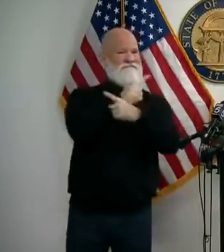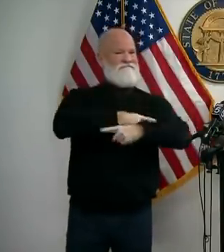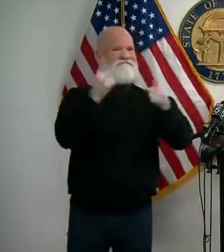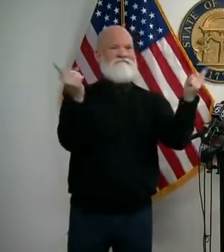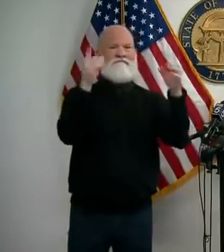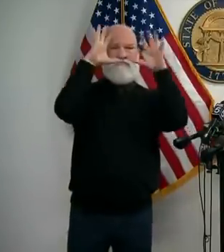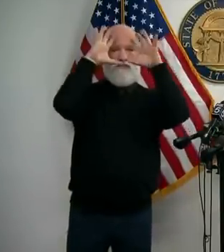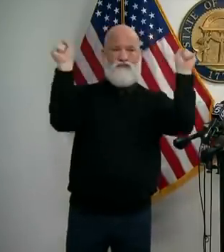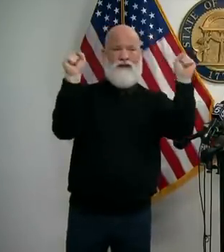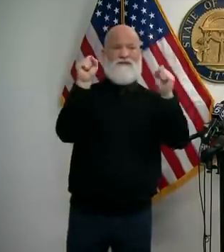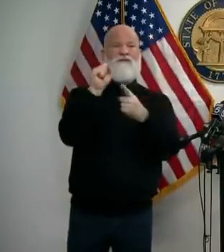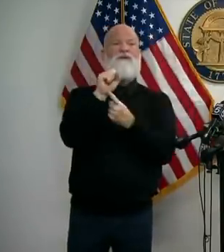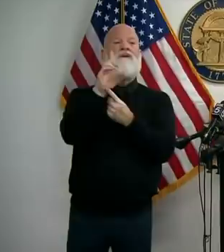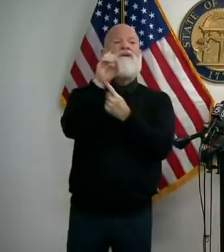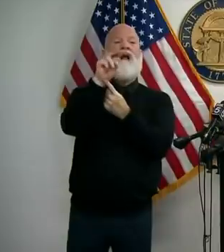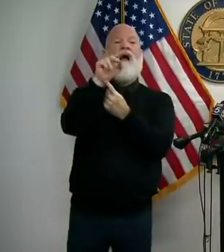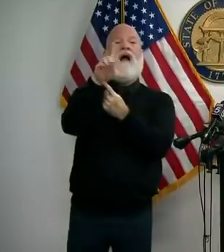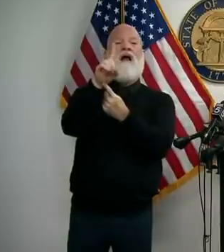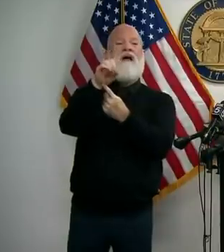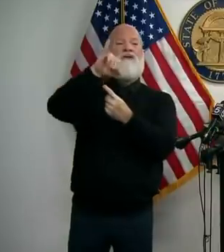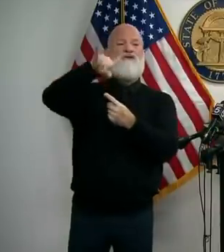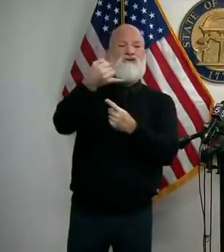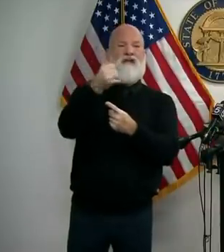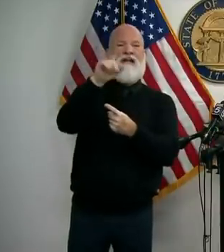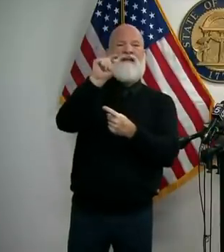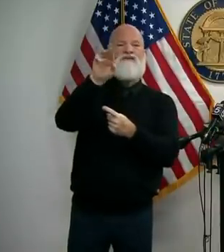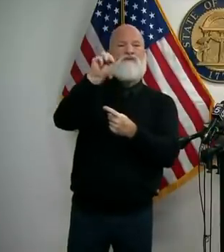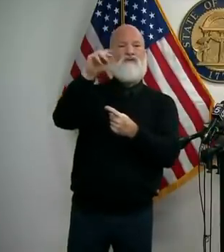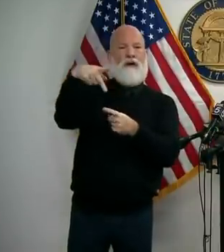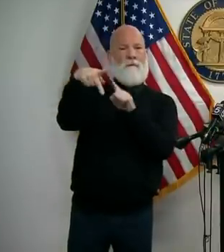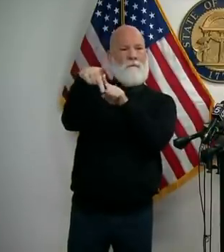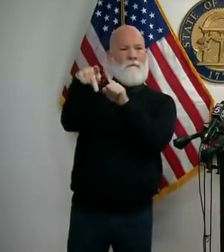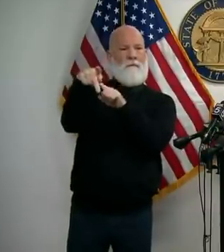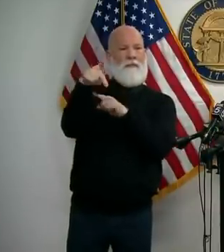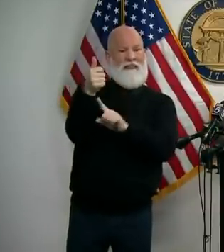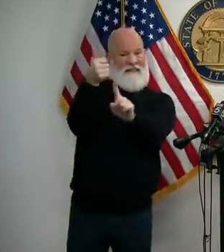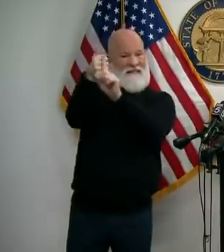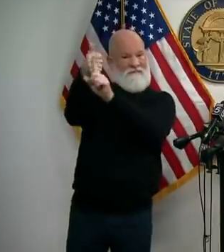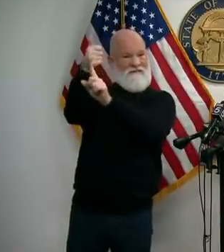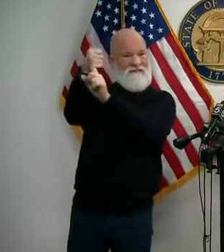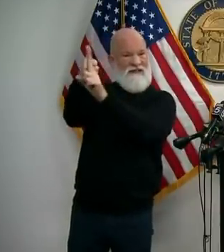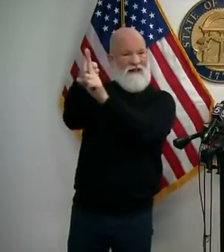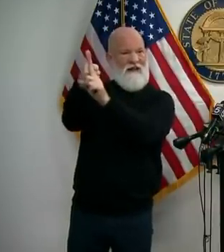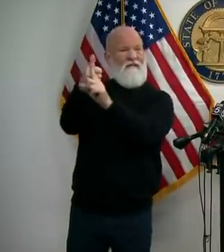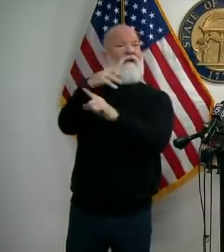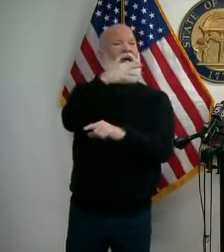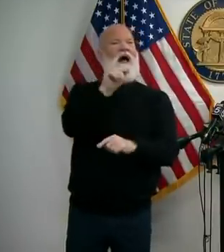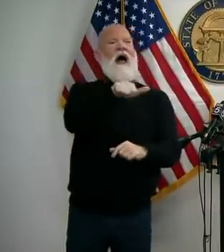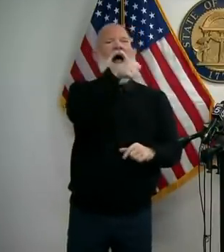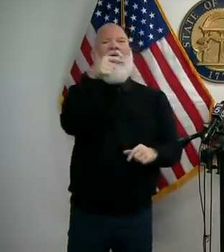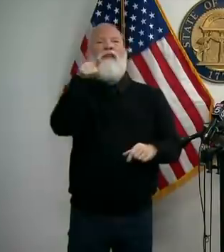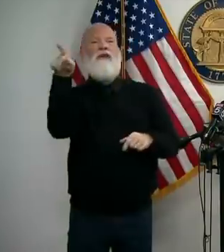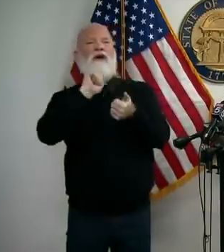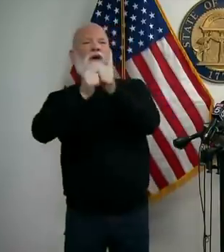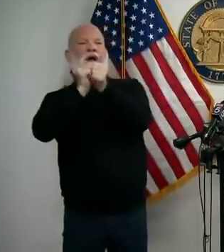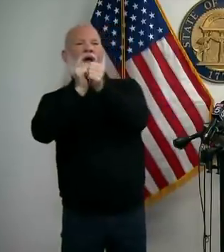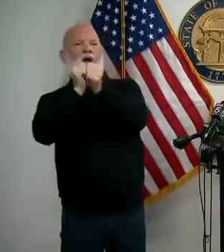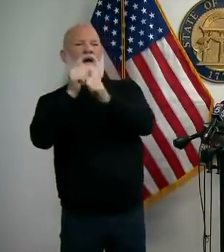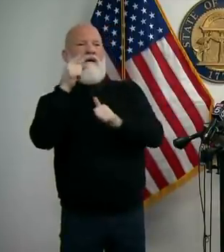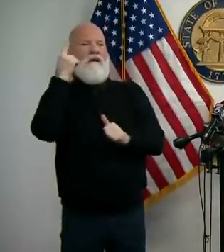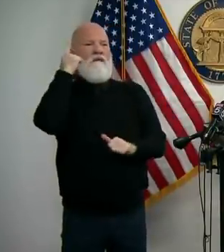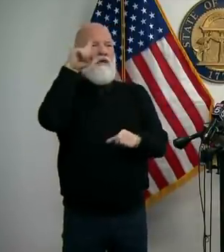Trump. Between him and a couple of other people who ran for office didn't necessarily think it all the way through as to what the outcomes could